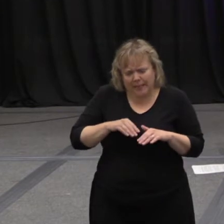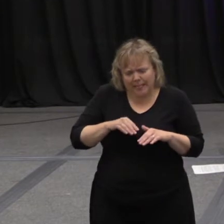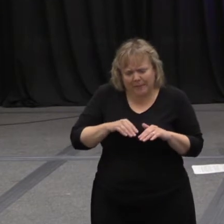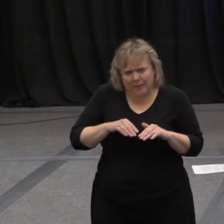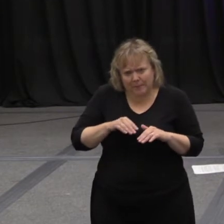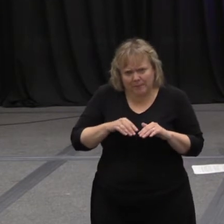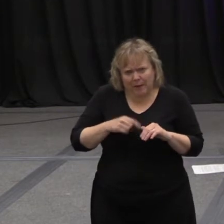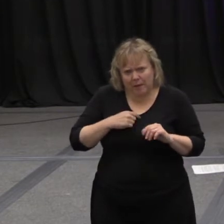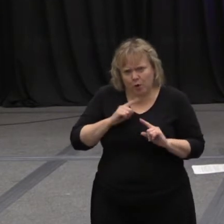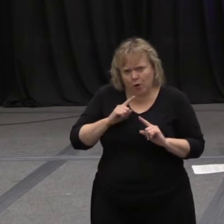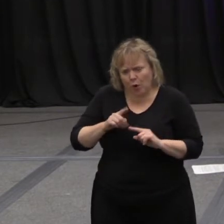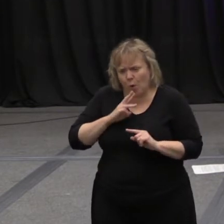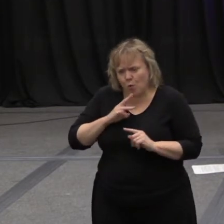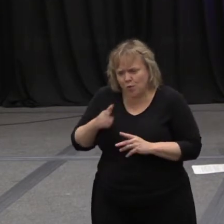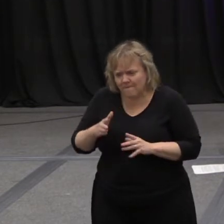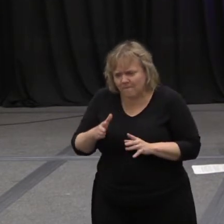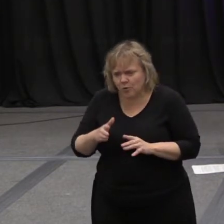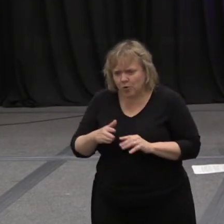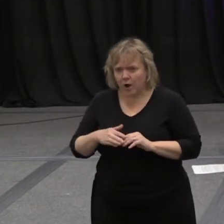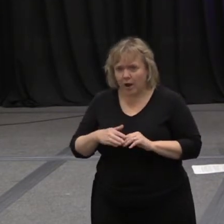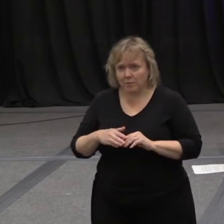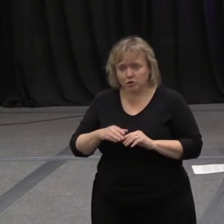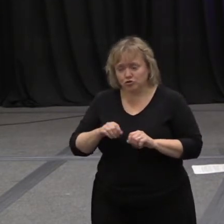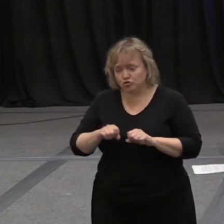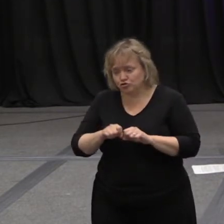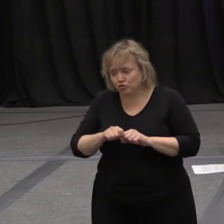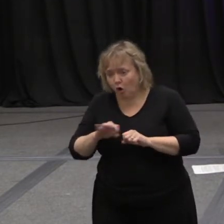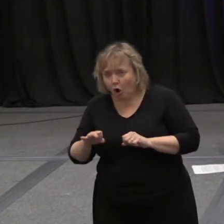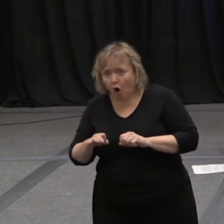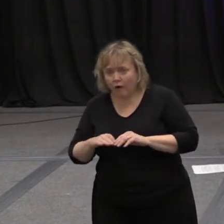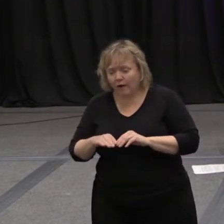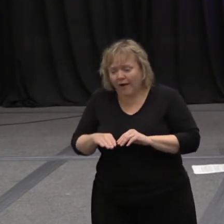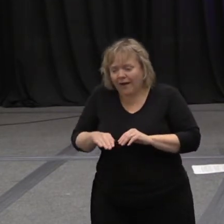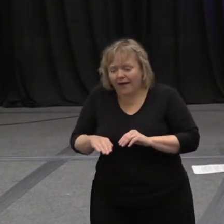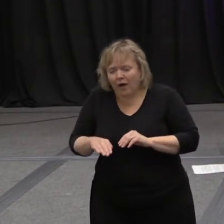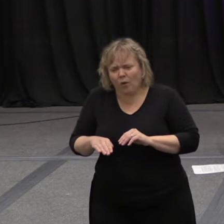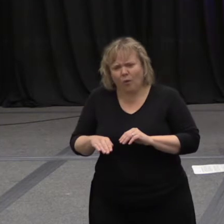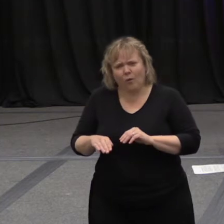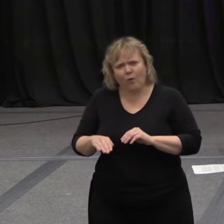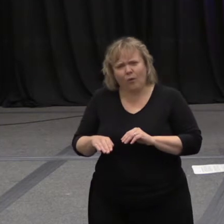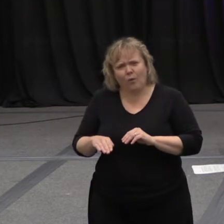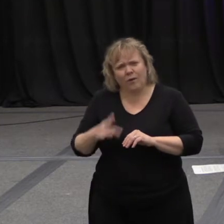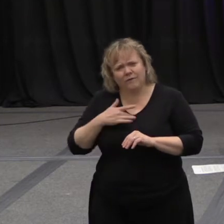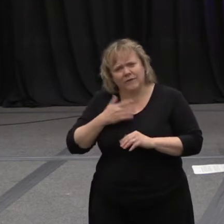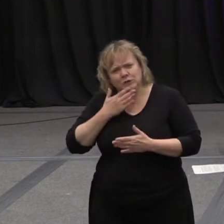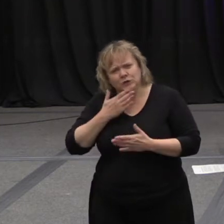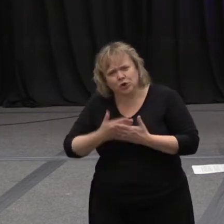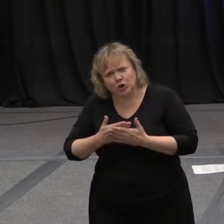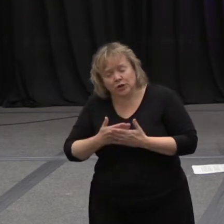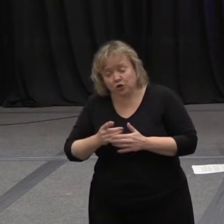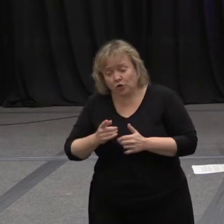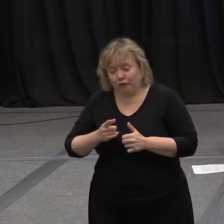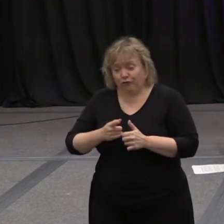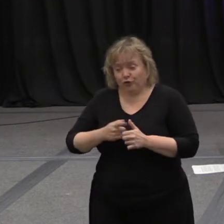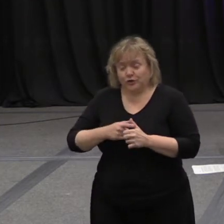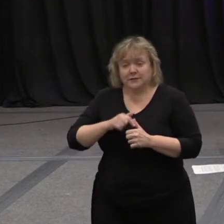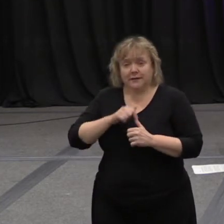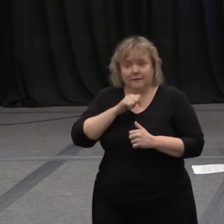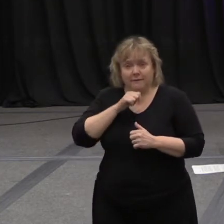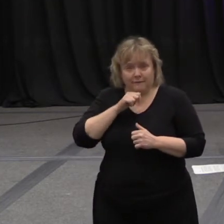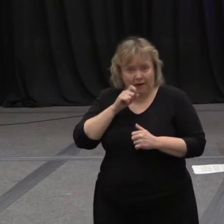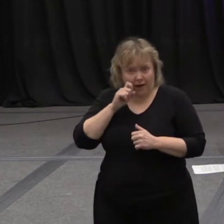in the sun and take, oh, that feels it feels good. And so non-sexual, non-genital at first, but sensual,